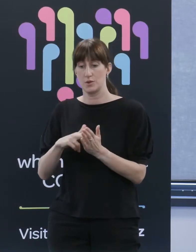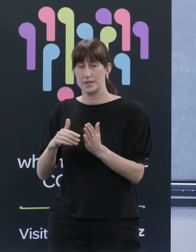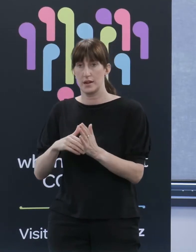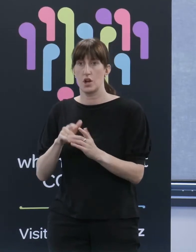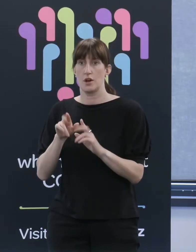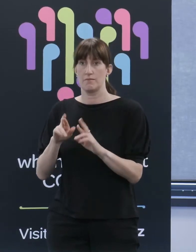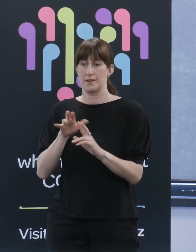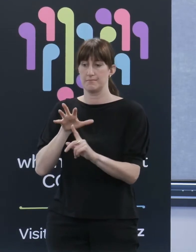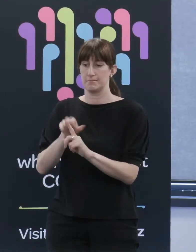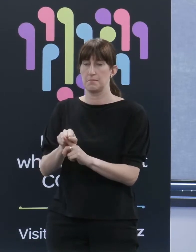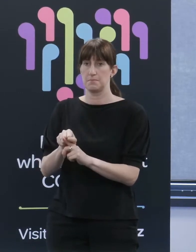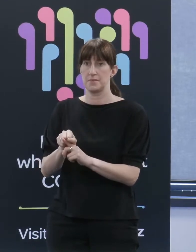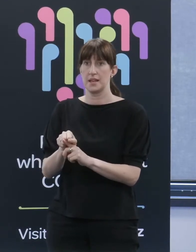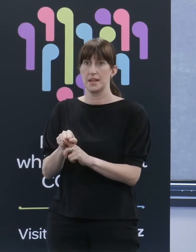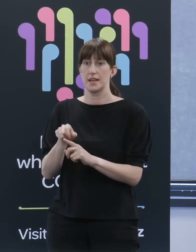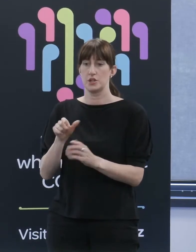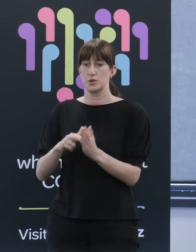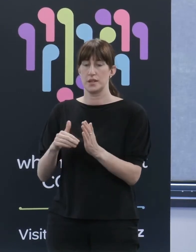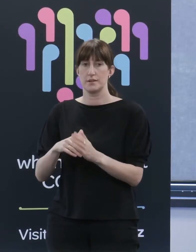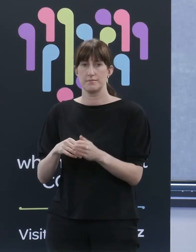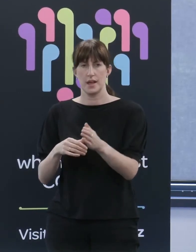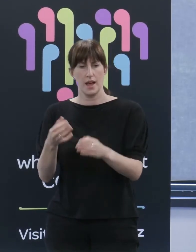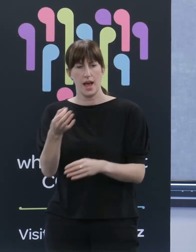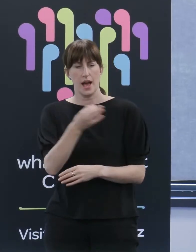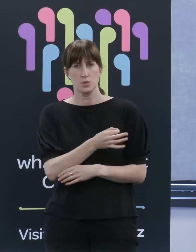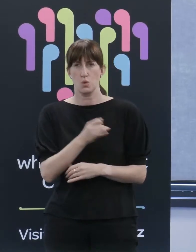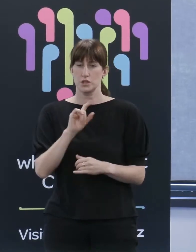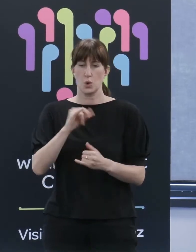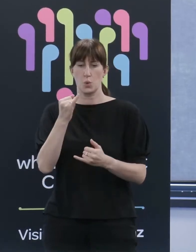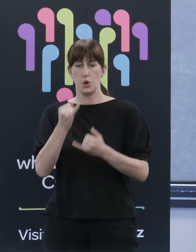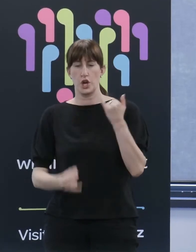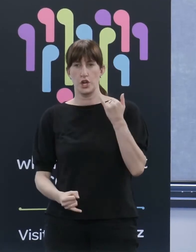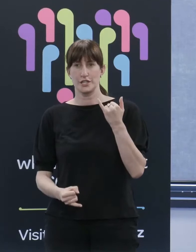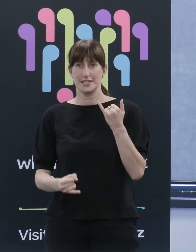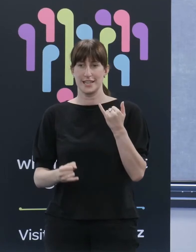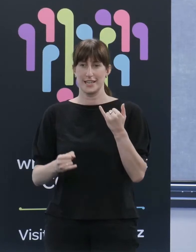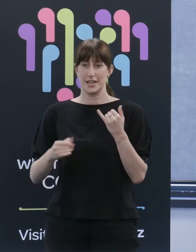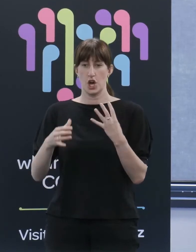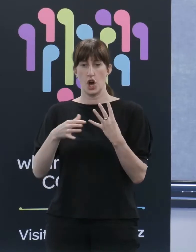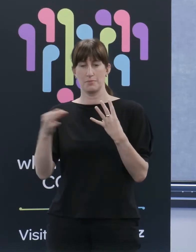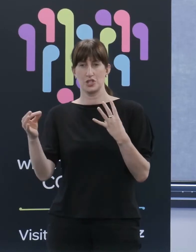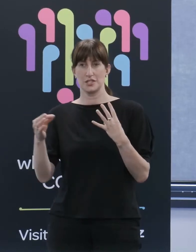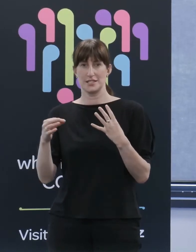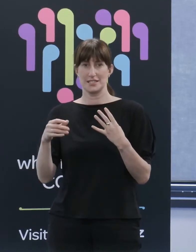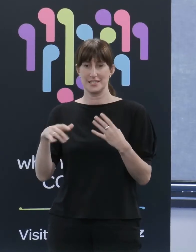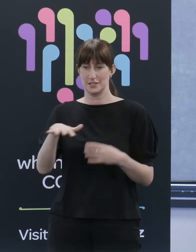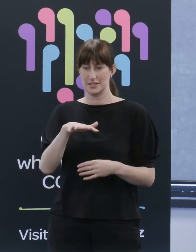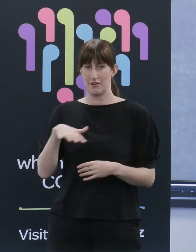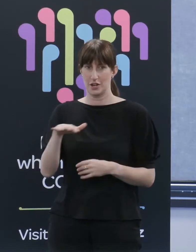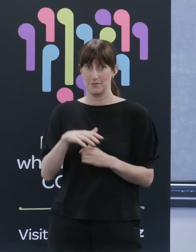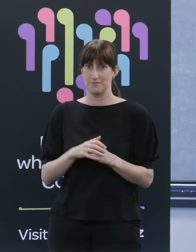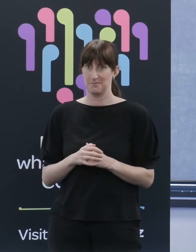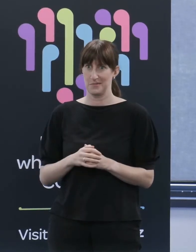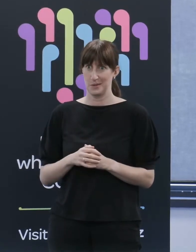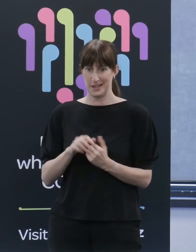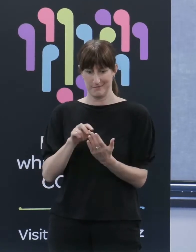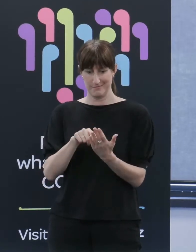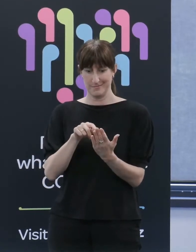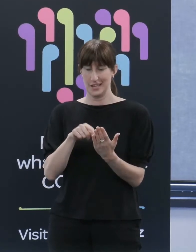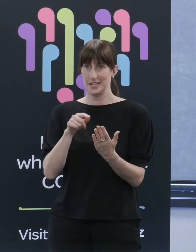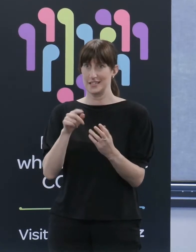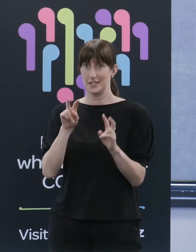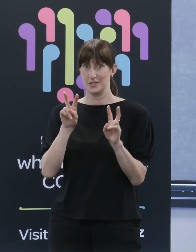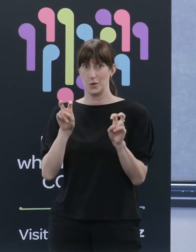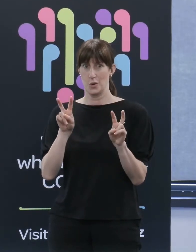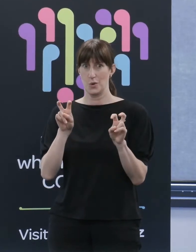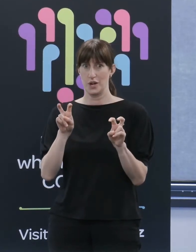the worst case scenario? Well, there's something I've seen written up called the Doomsday Scenario, so we really